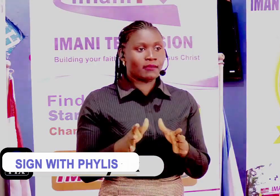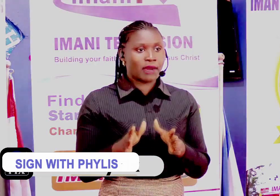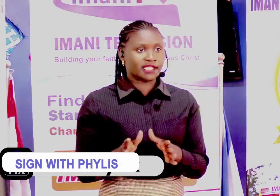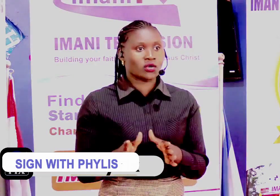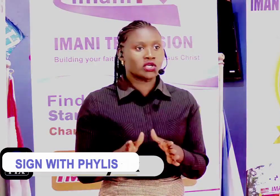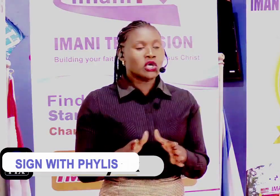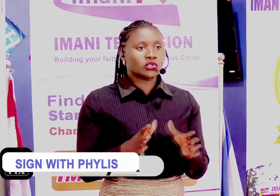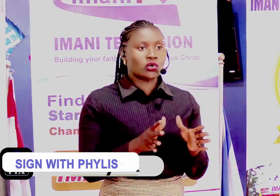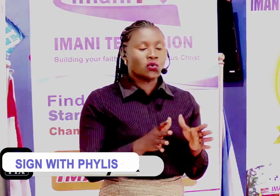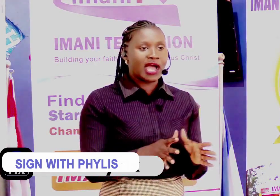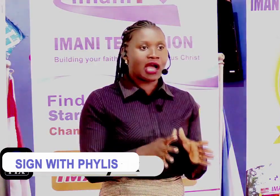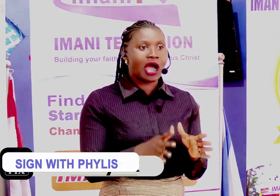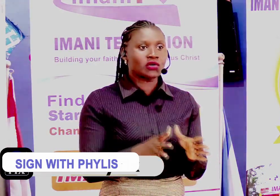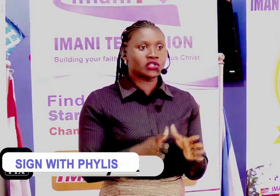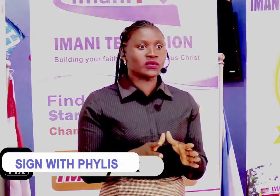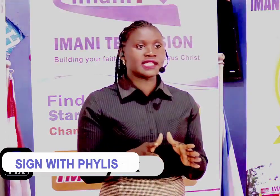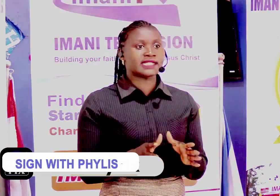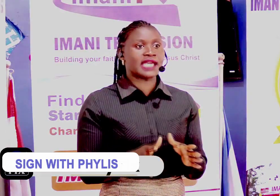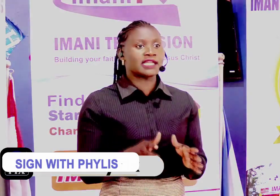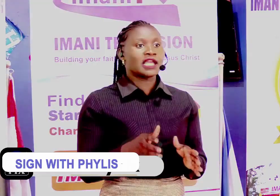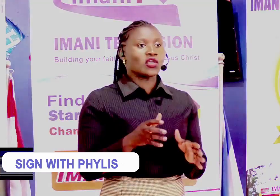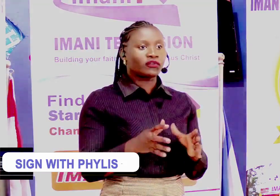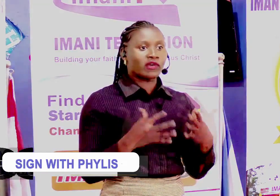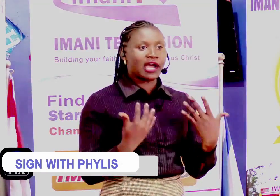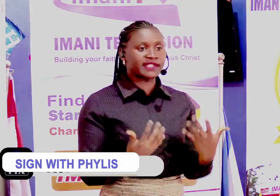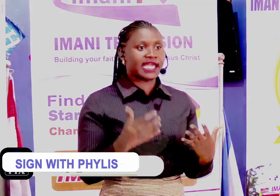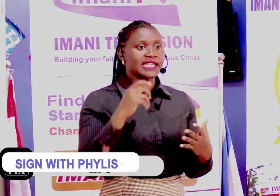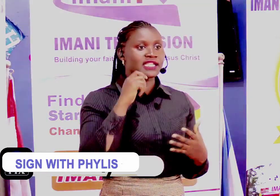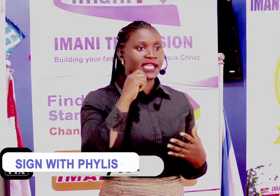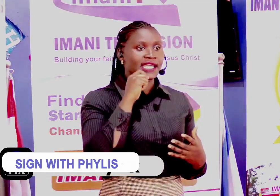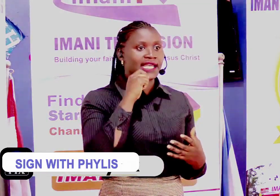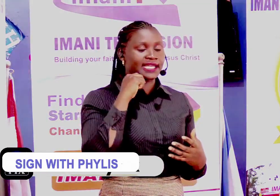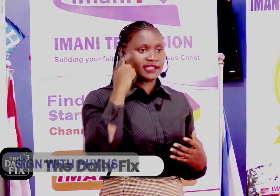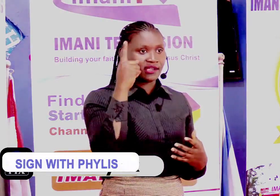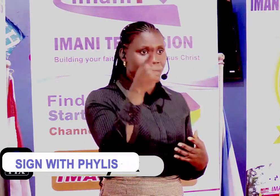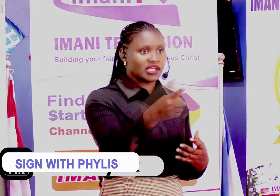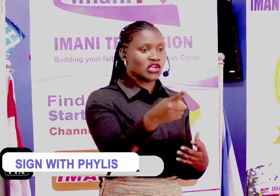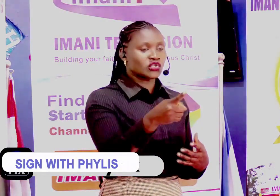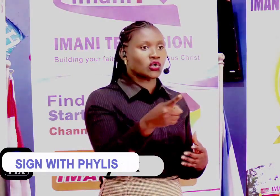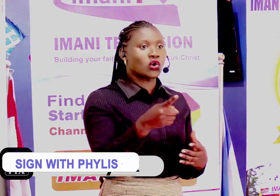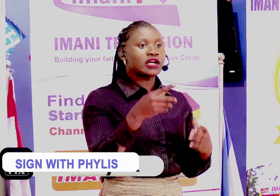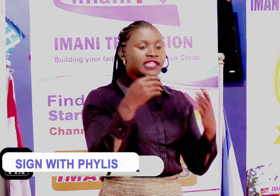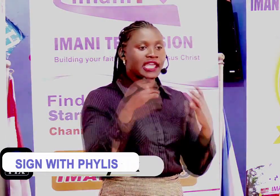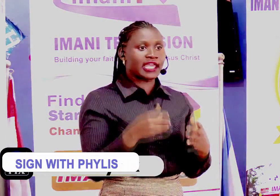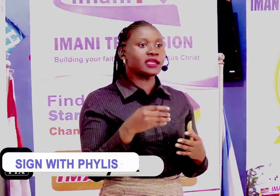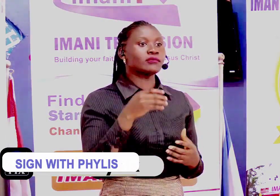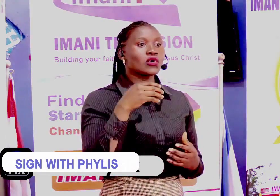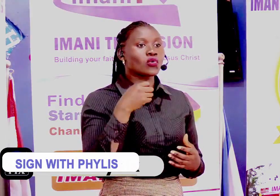person. So how do we say? If we have signed he like this, so the him, we